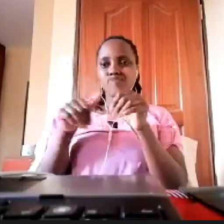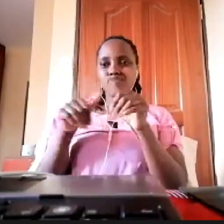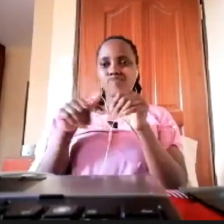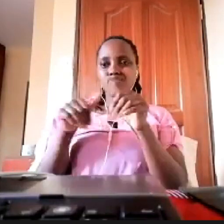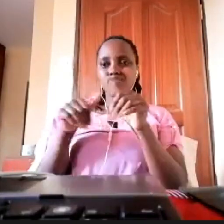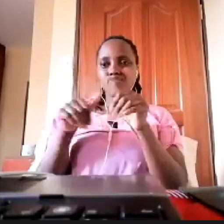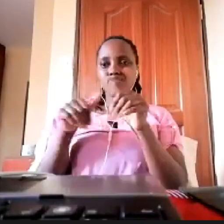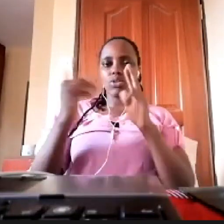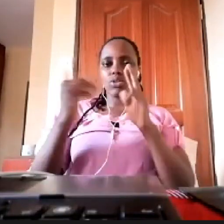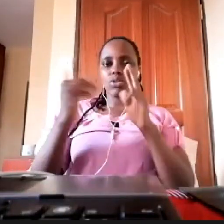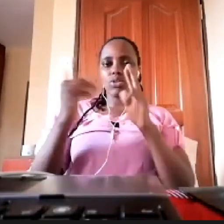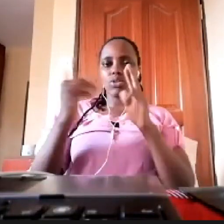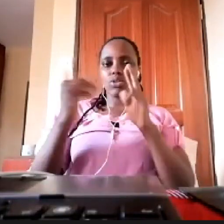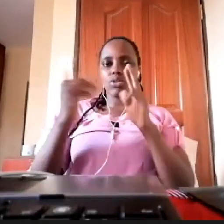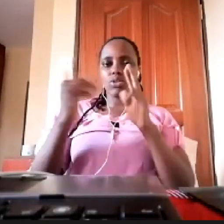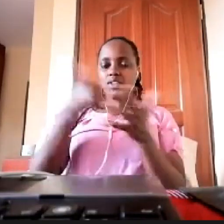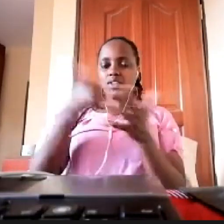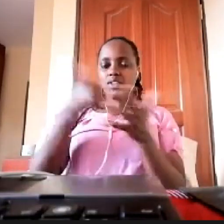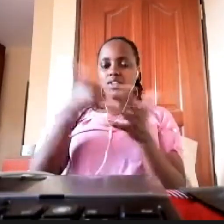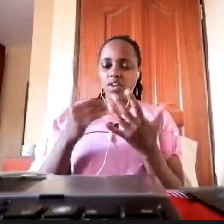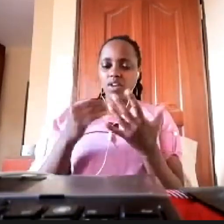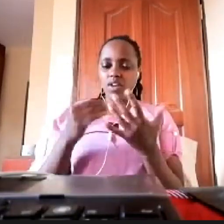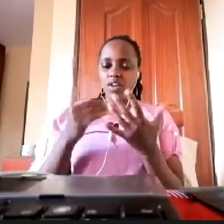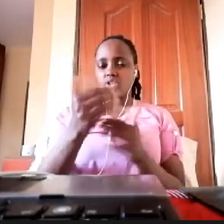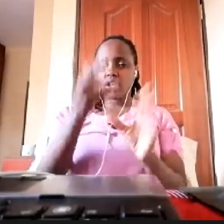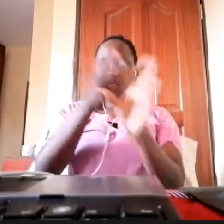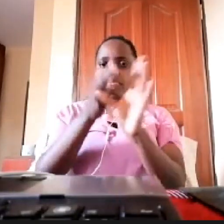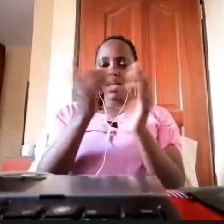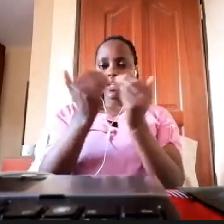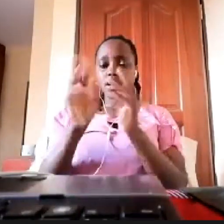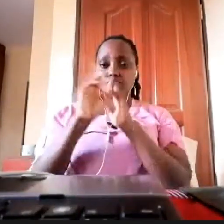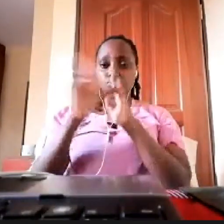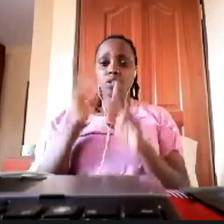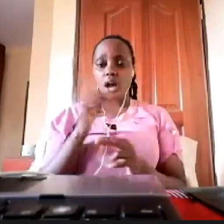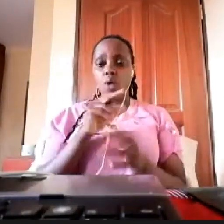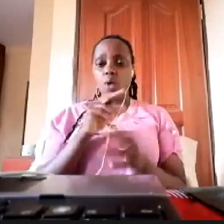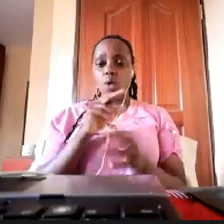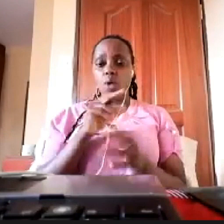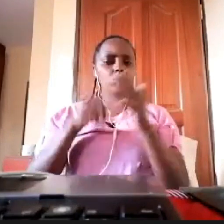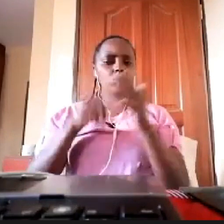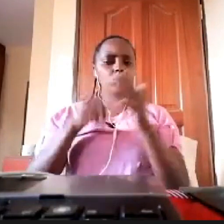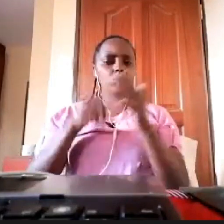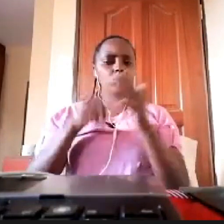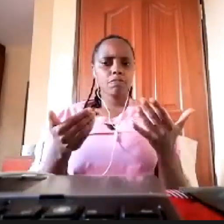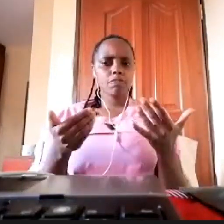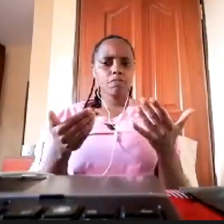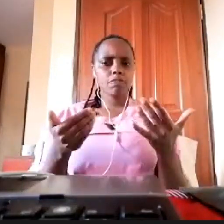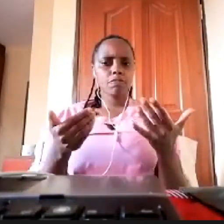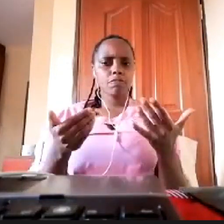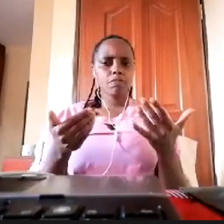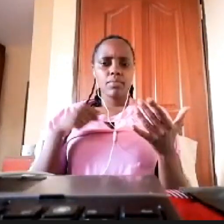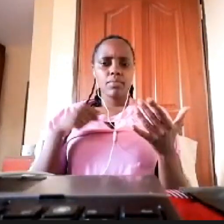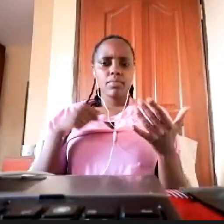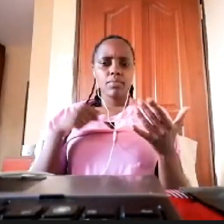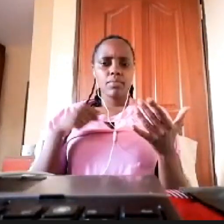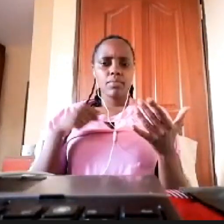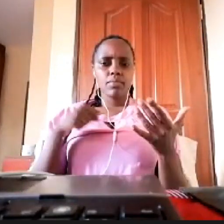also have included child participation in our reports, which means that we should